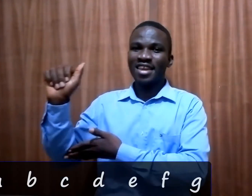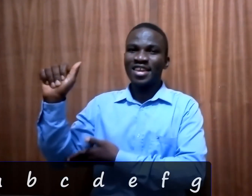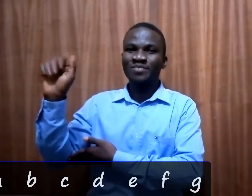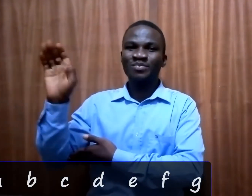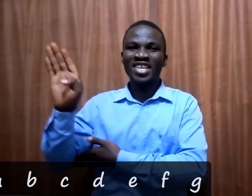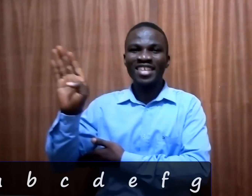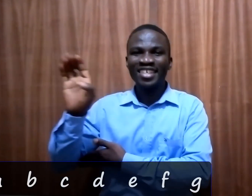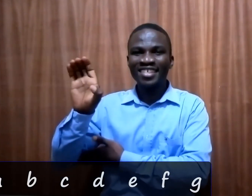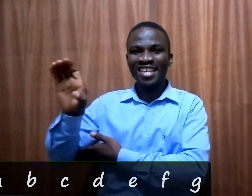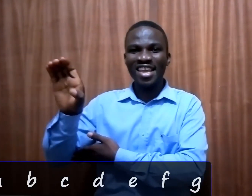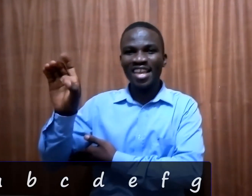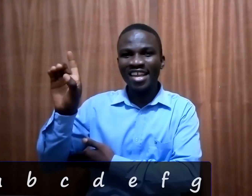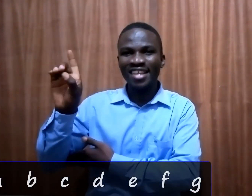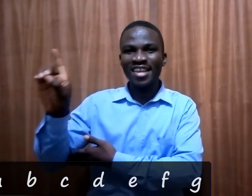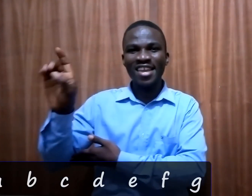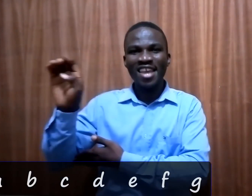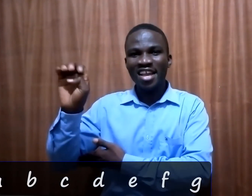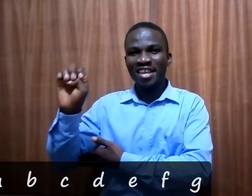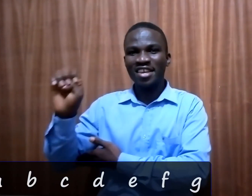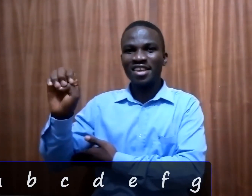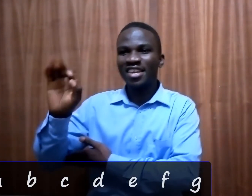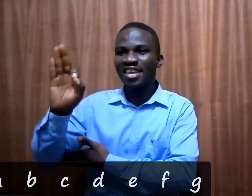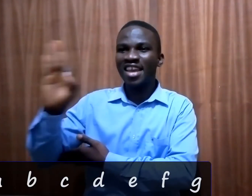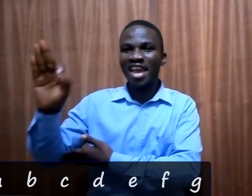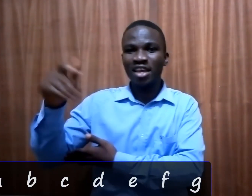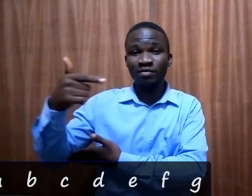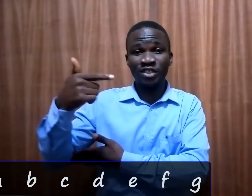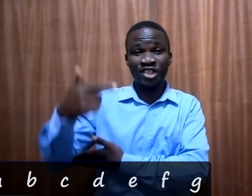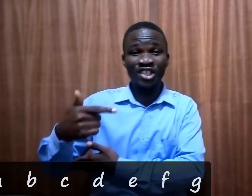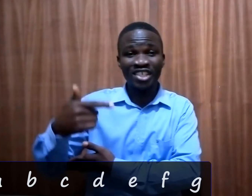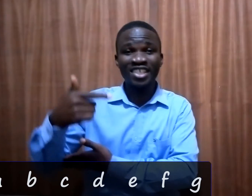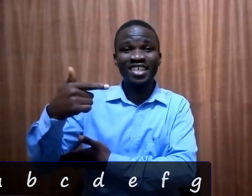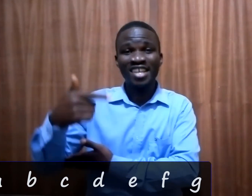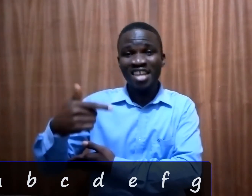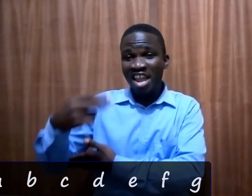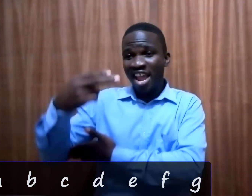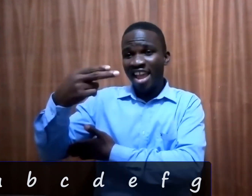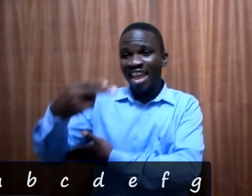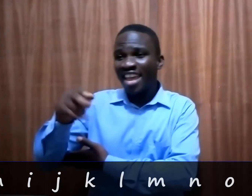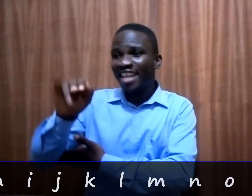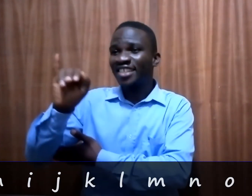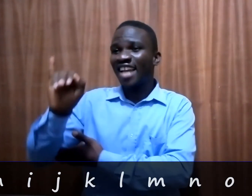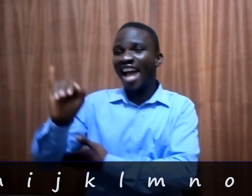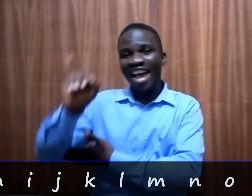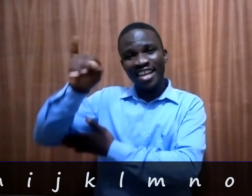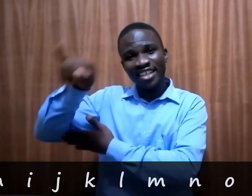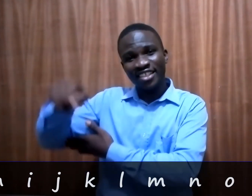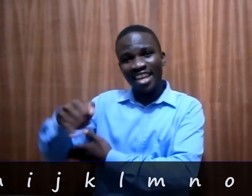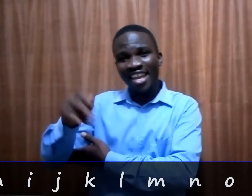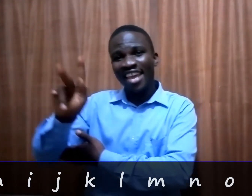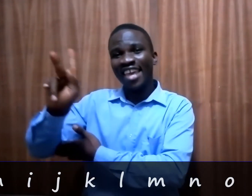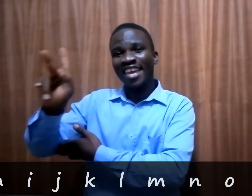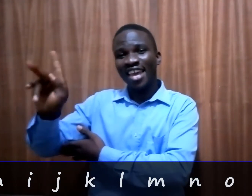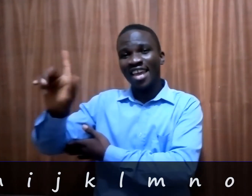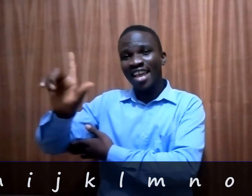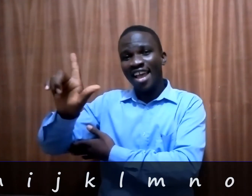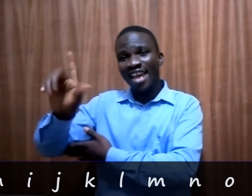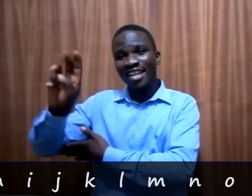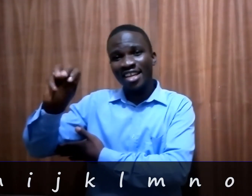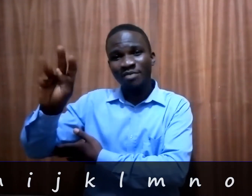A, B, C, D, E, F, G, H, I, J, K, L, M,